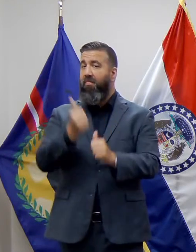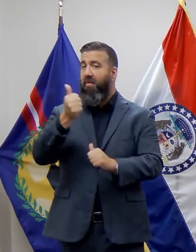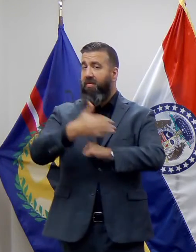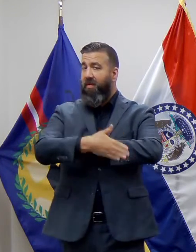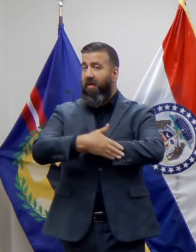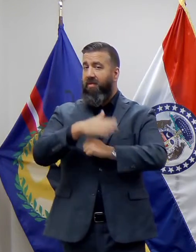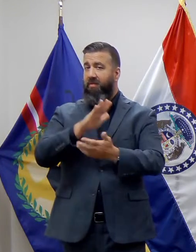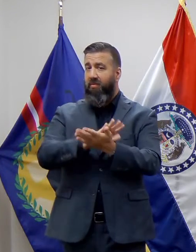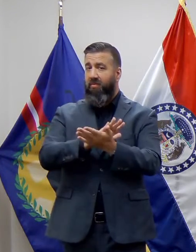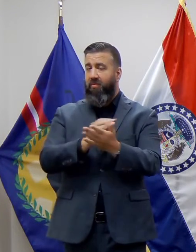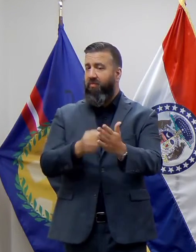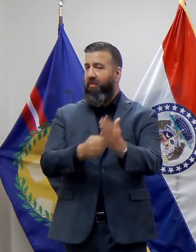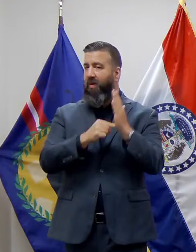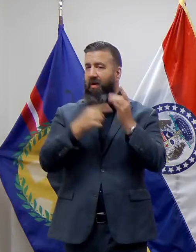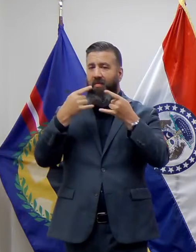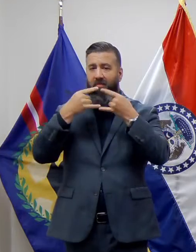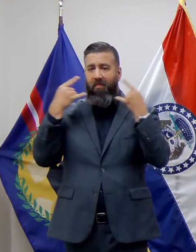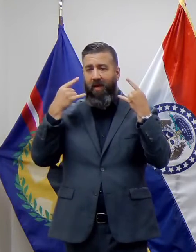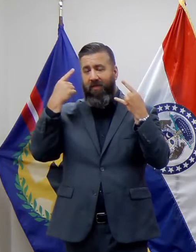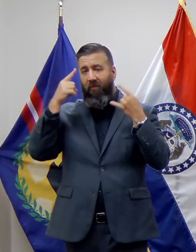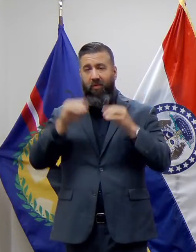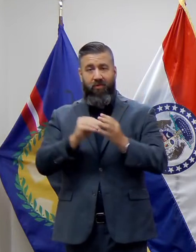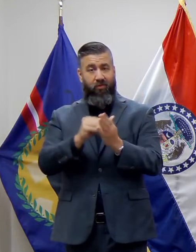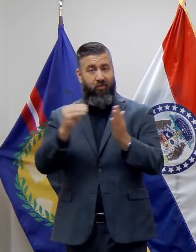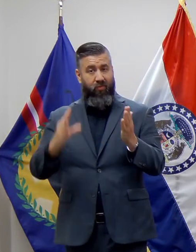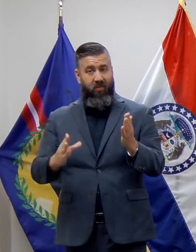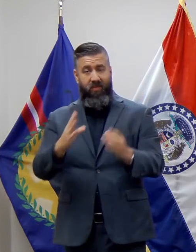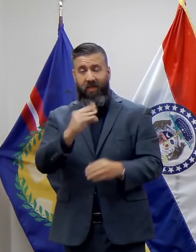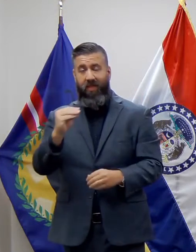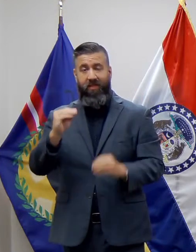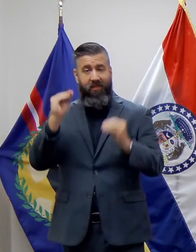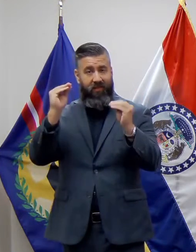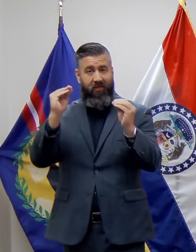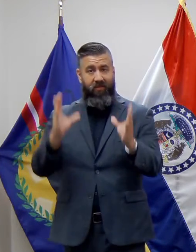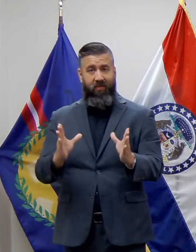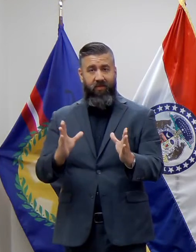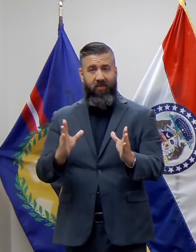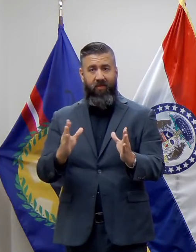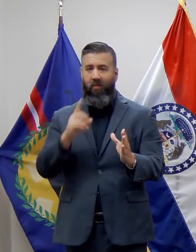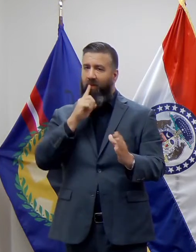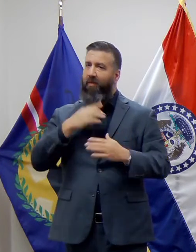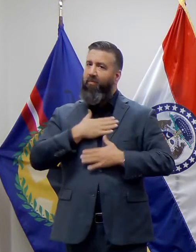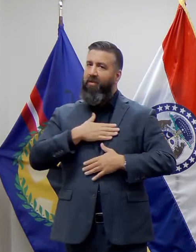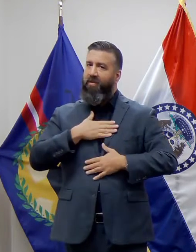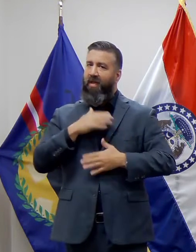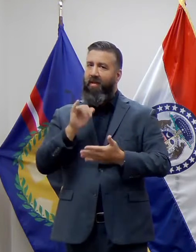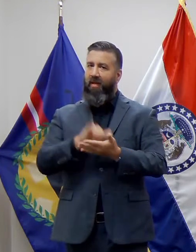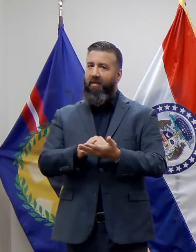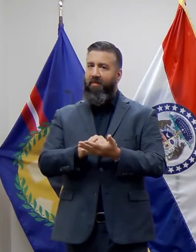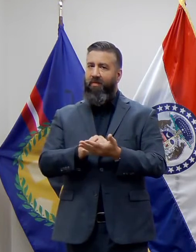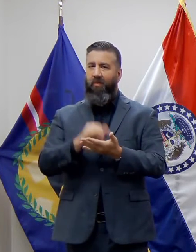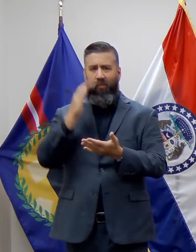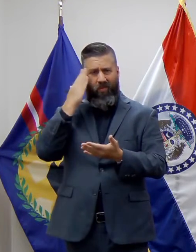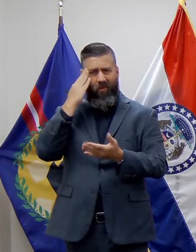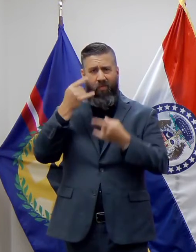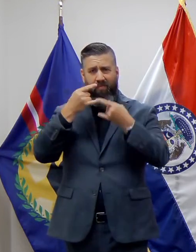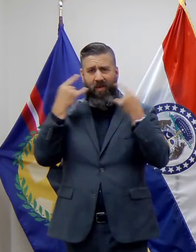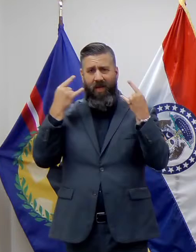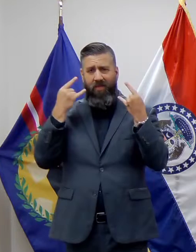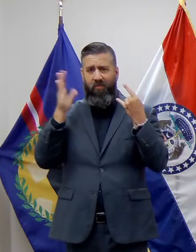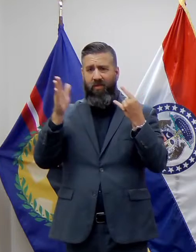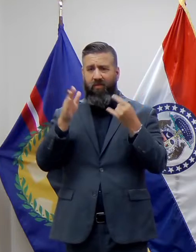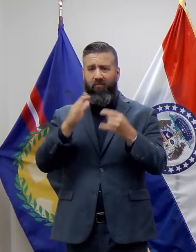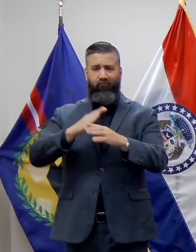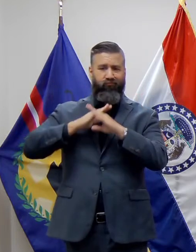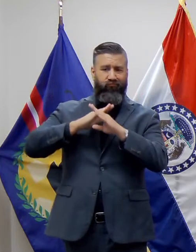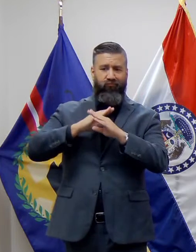and teachers. And we deeply appreciate that because we know that masking works to reduce transmission. Again, we urge every student